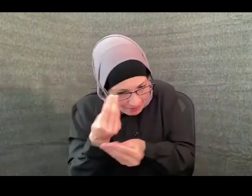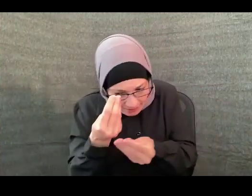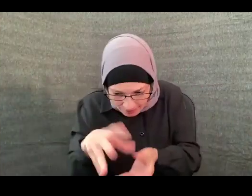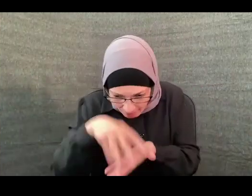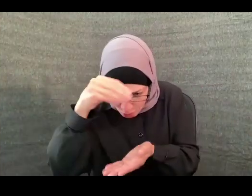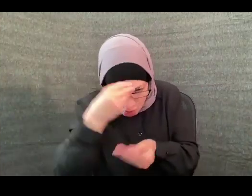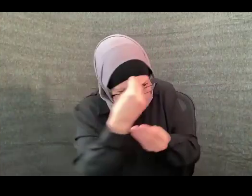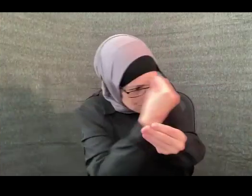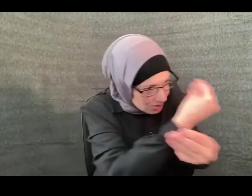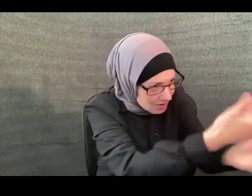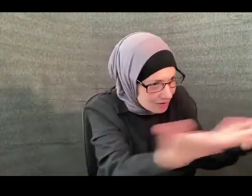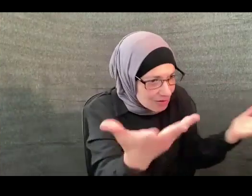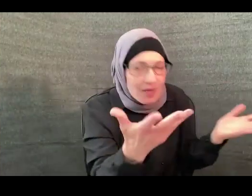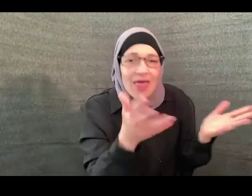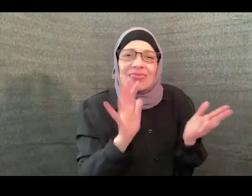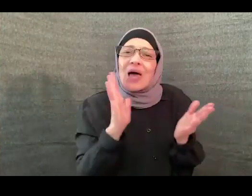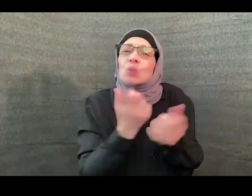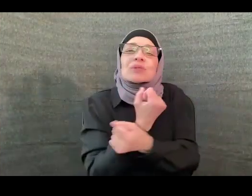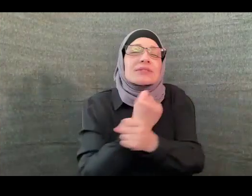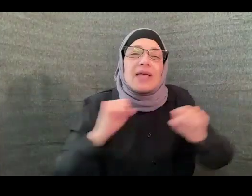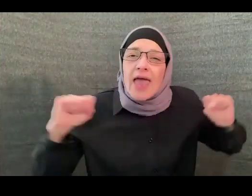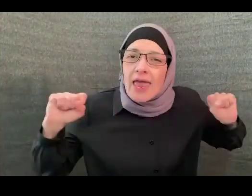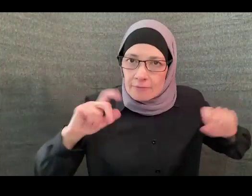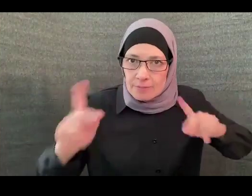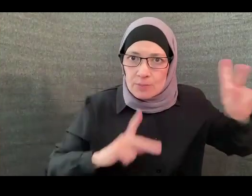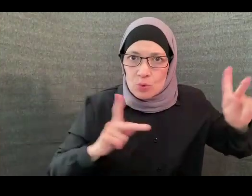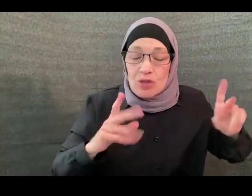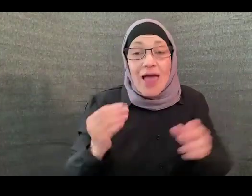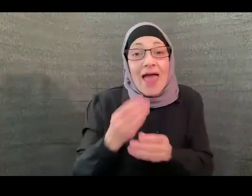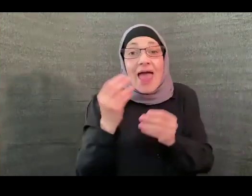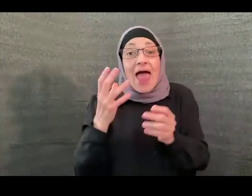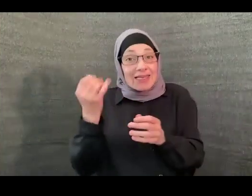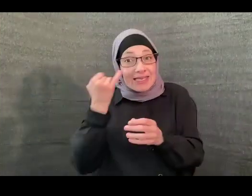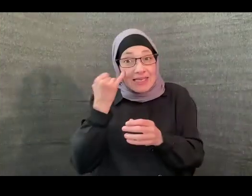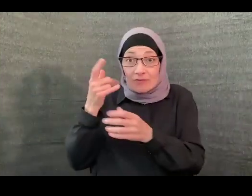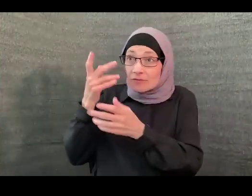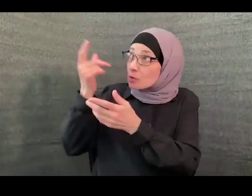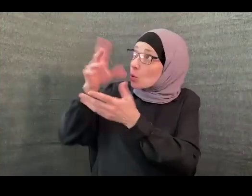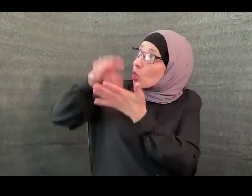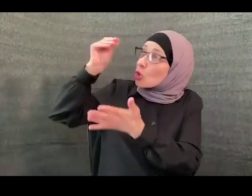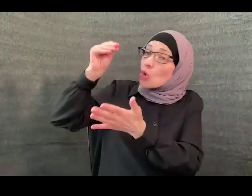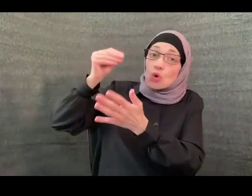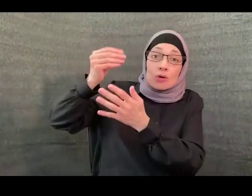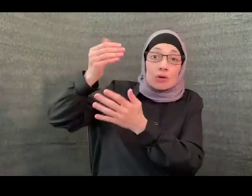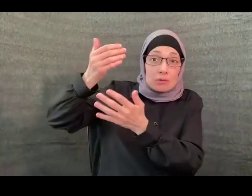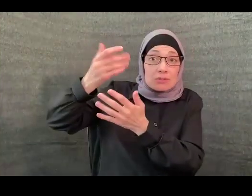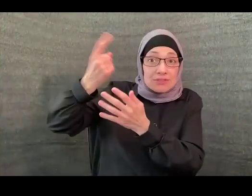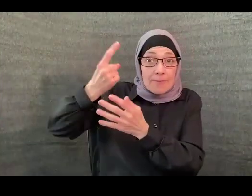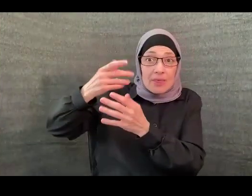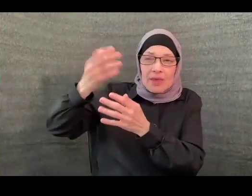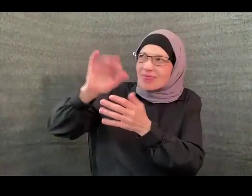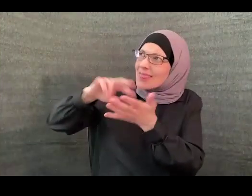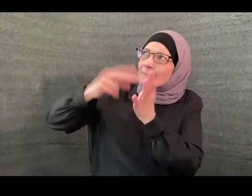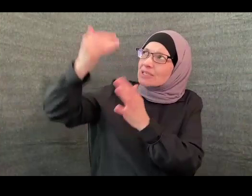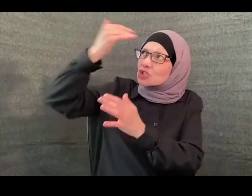humanity. Spreading the knowledge that comes from Allah is the